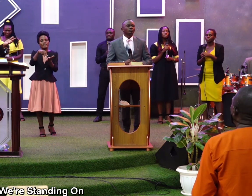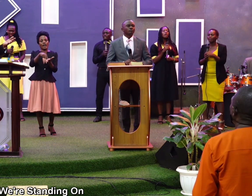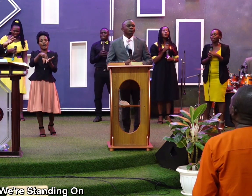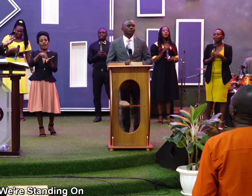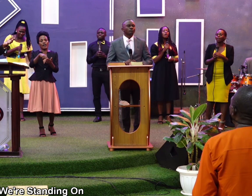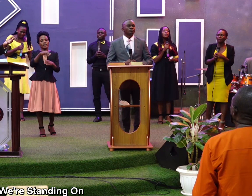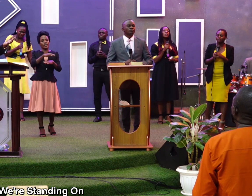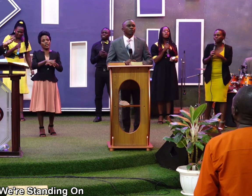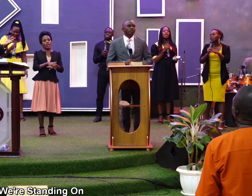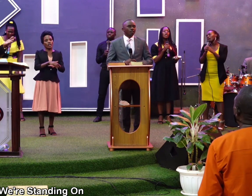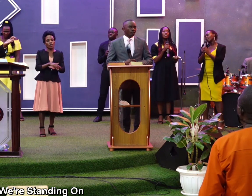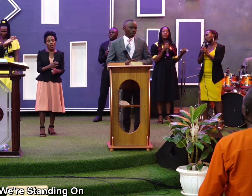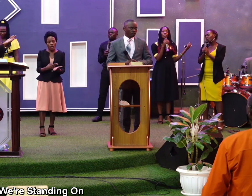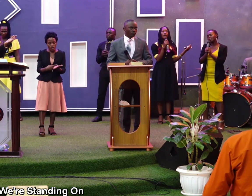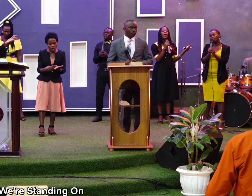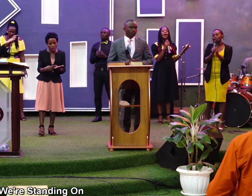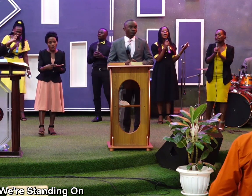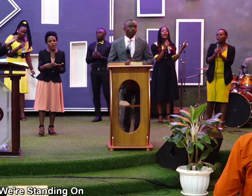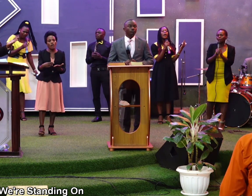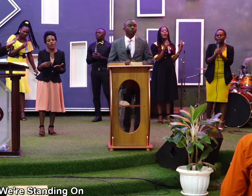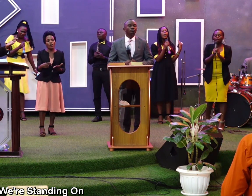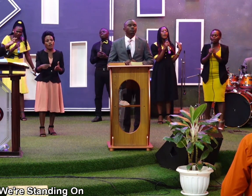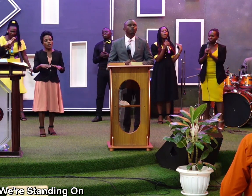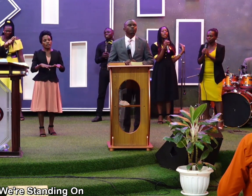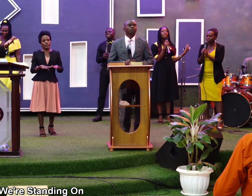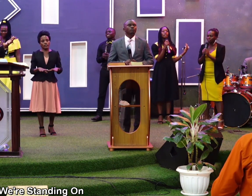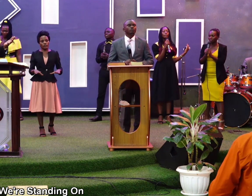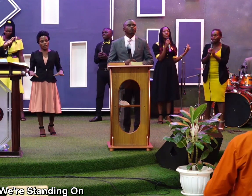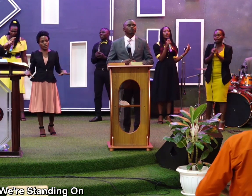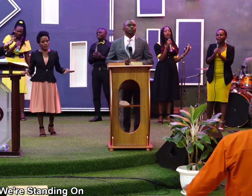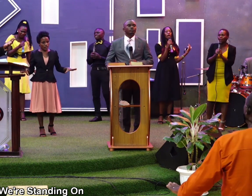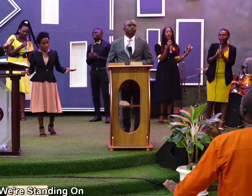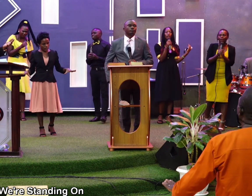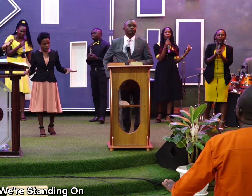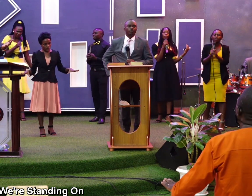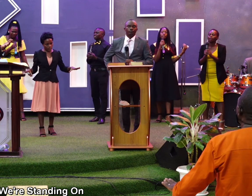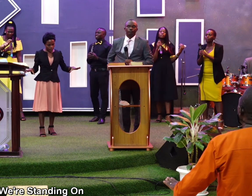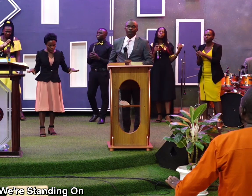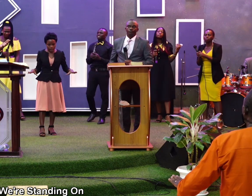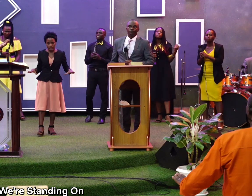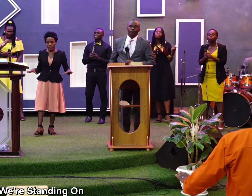We're standing on holy ground.